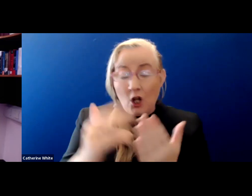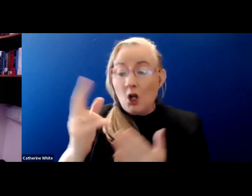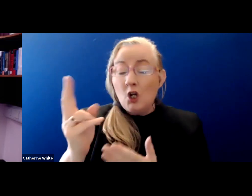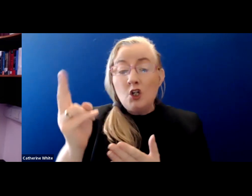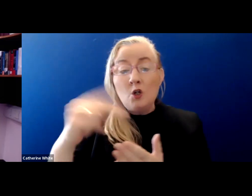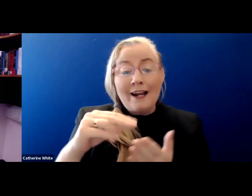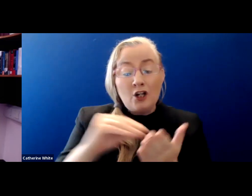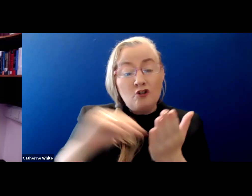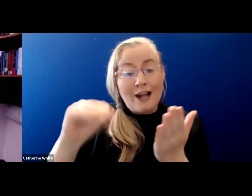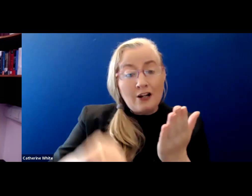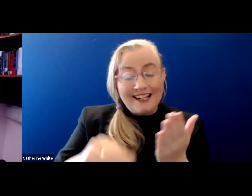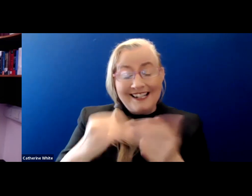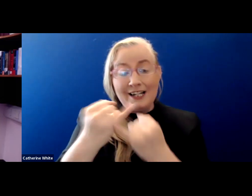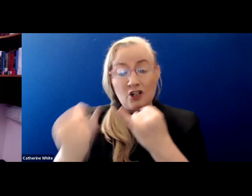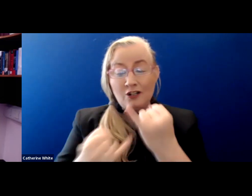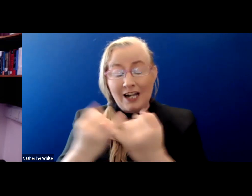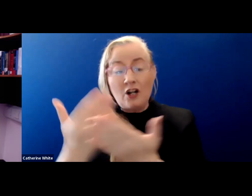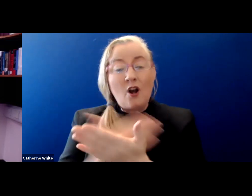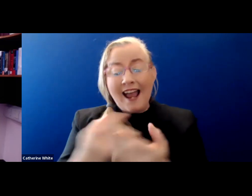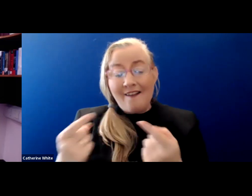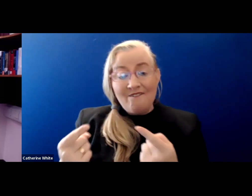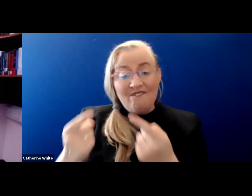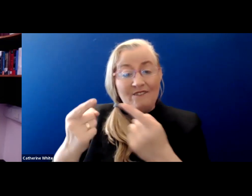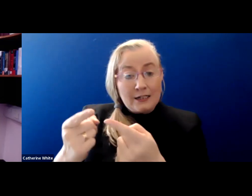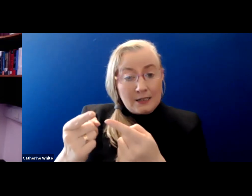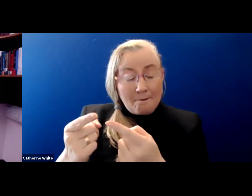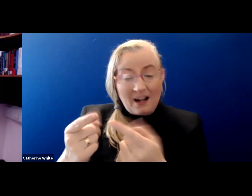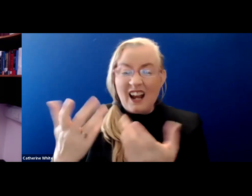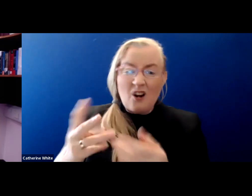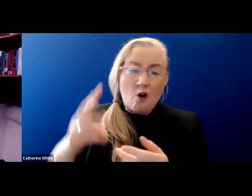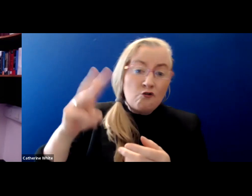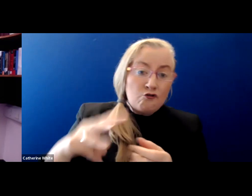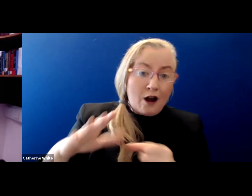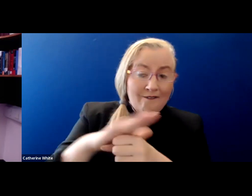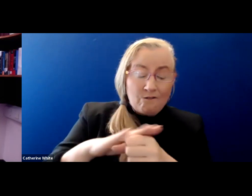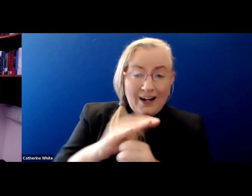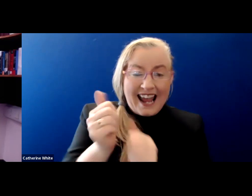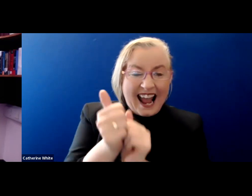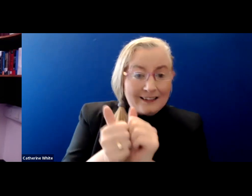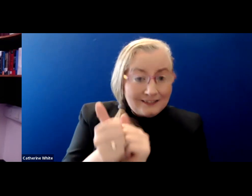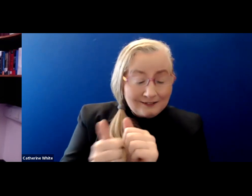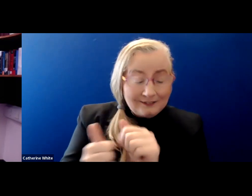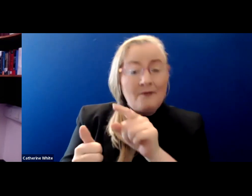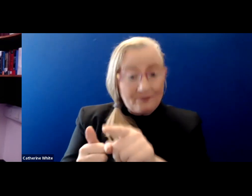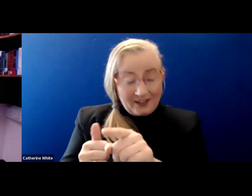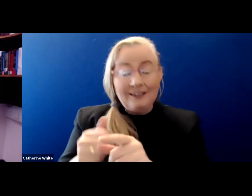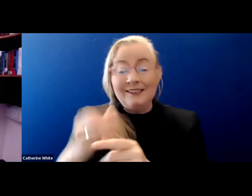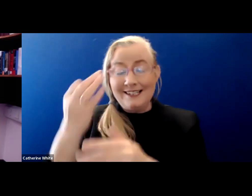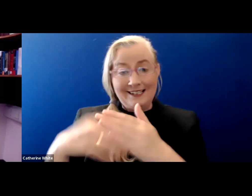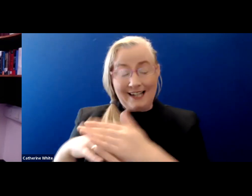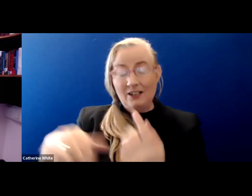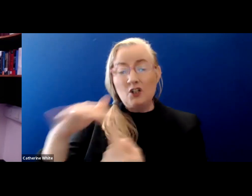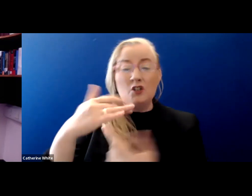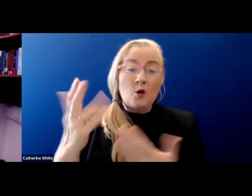and customary international law, victims of this internationally wrongful act are generally considered to be states. So